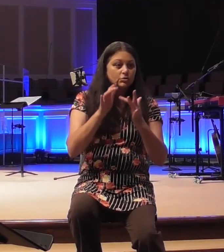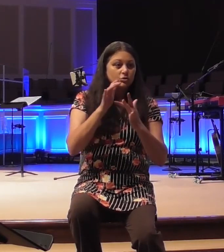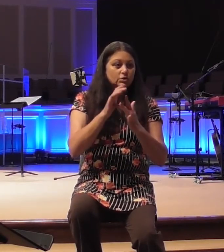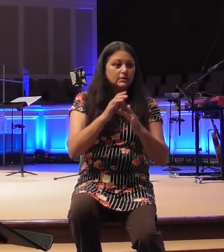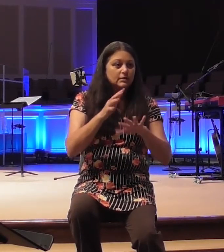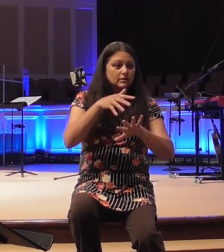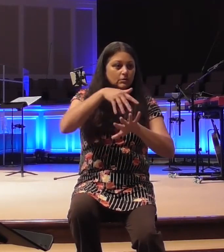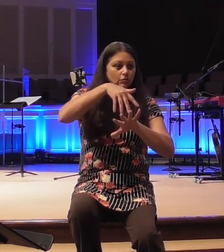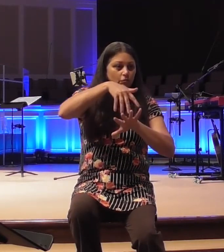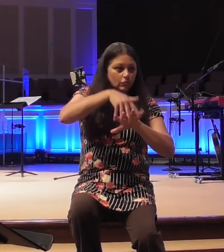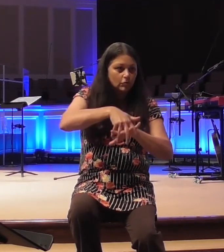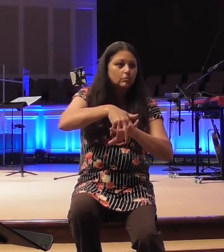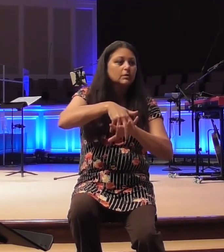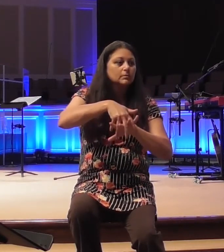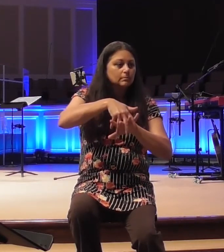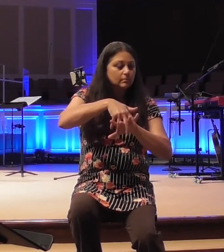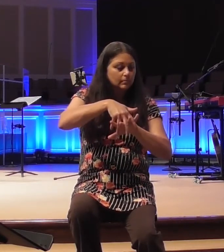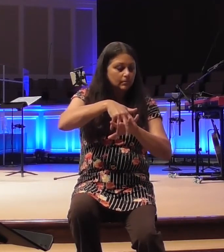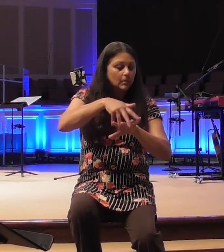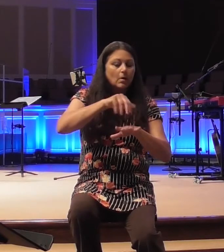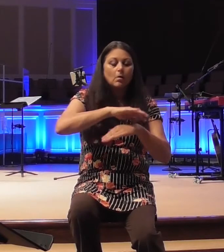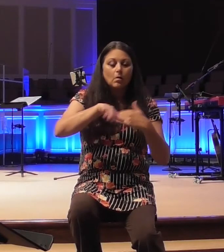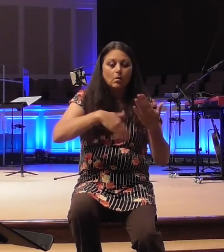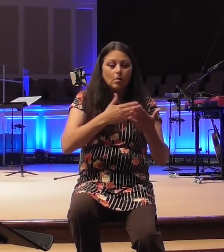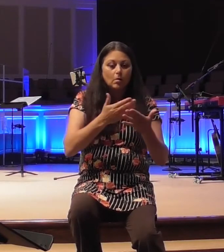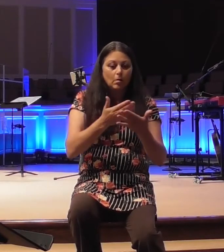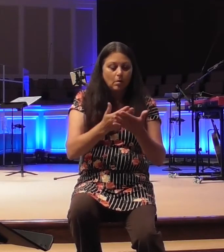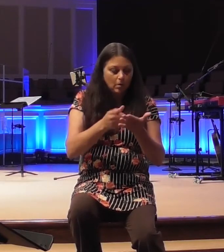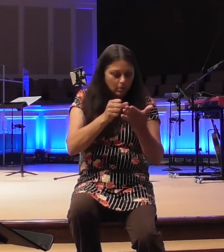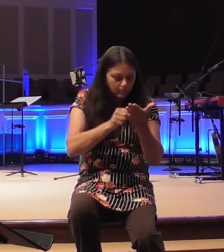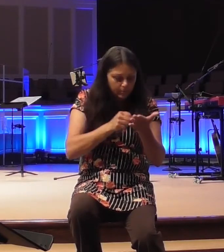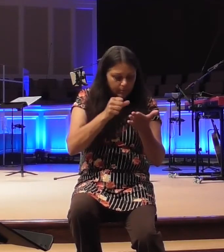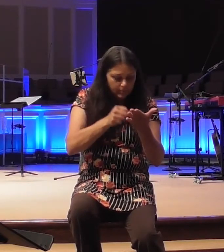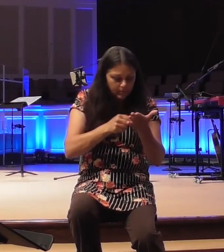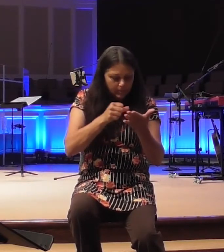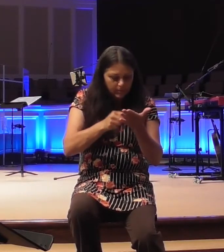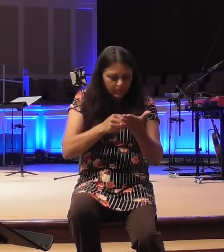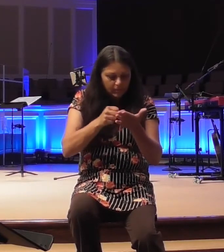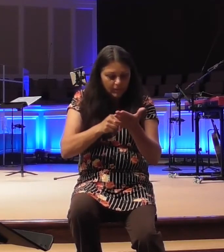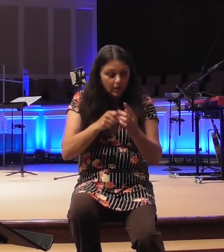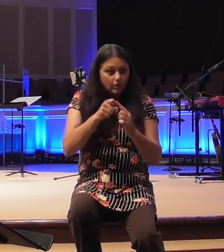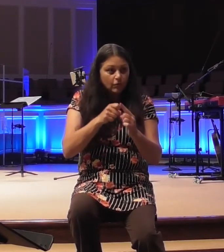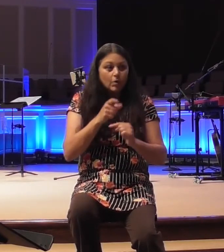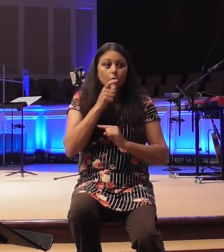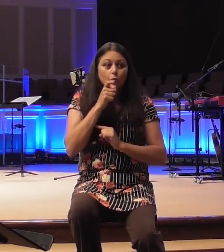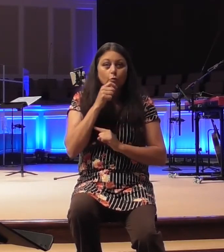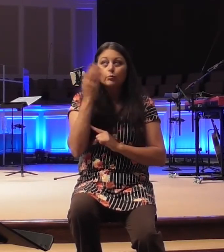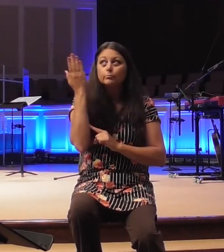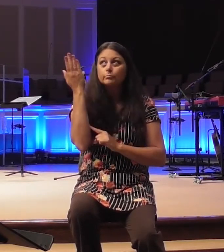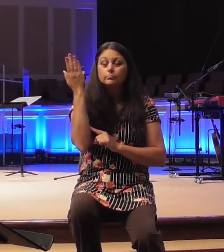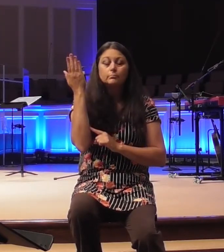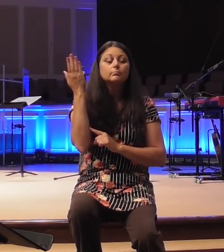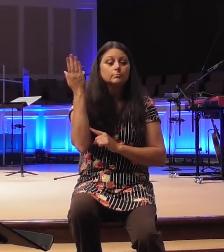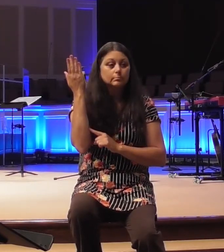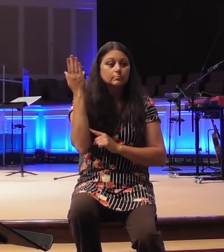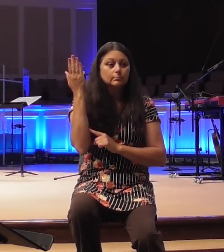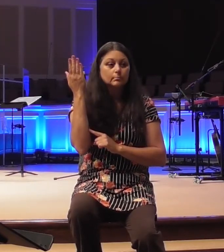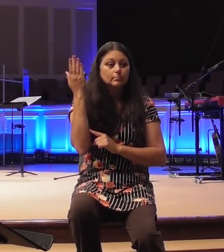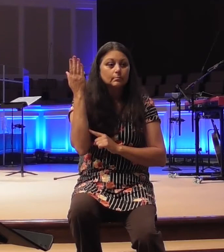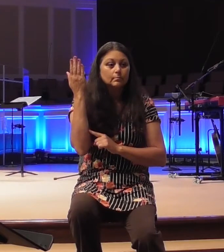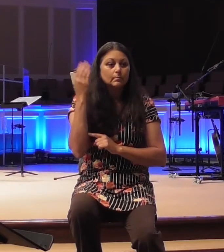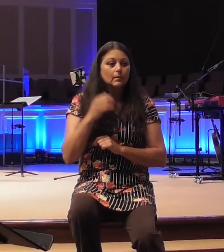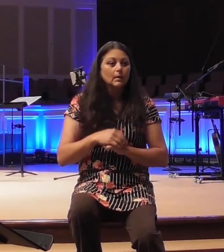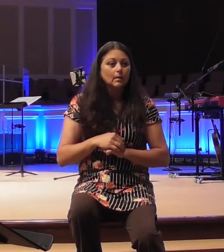infallible. Every page is the word of the Lord upon which you can depend. But if that weren't